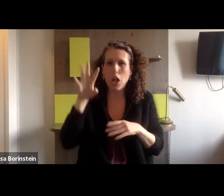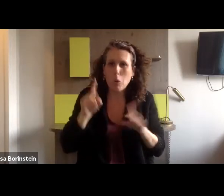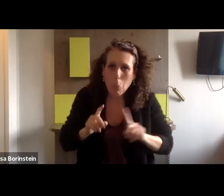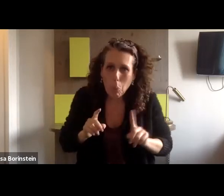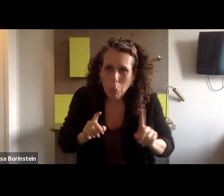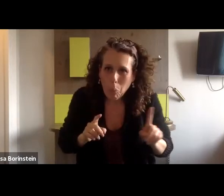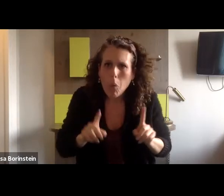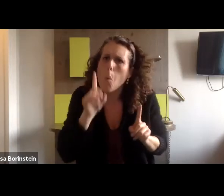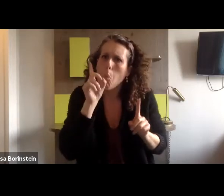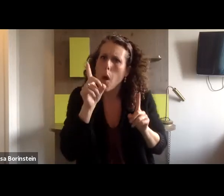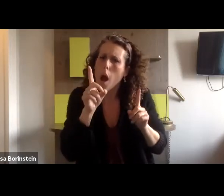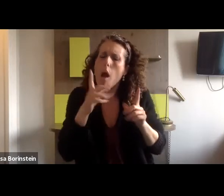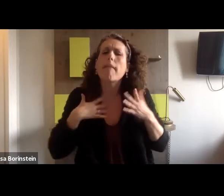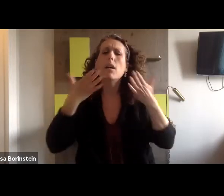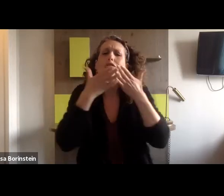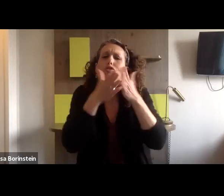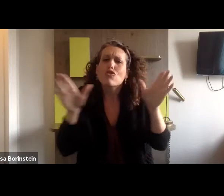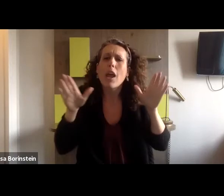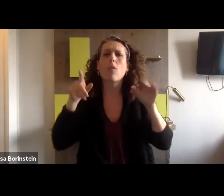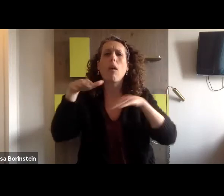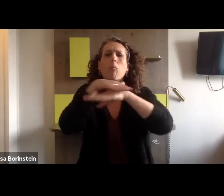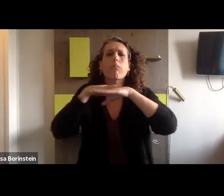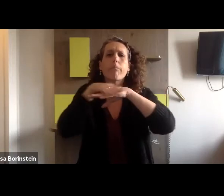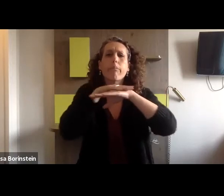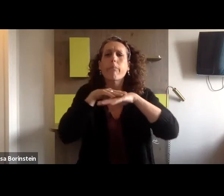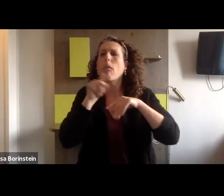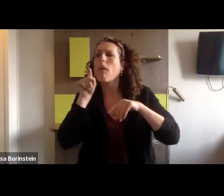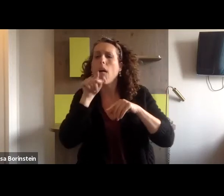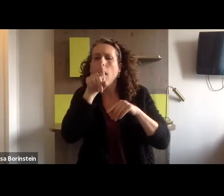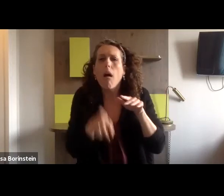try to give you an overview of some selected examples.